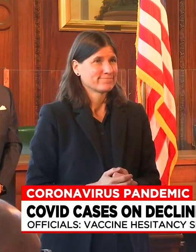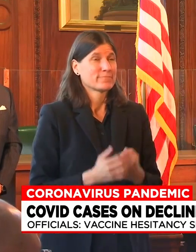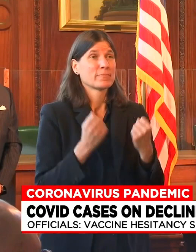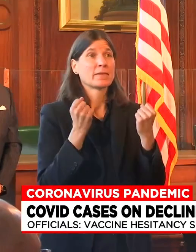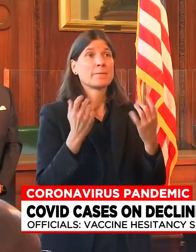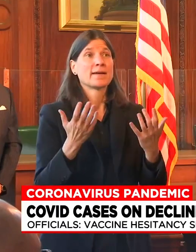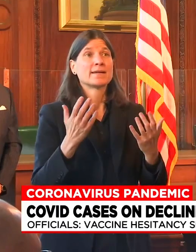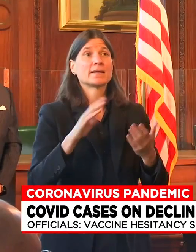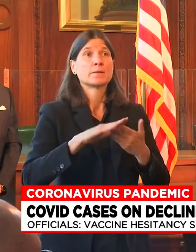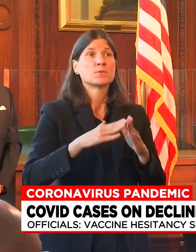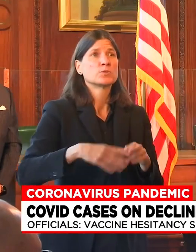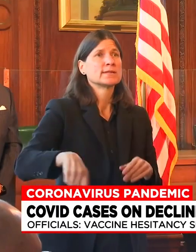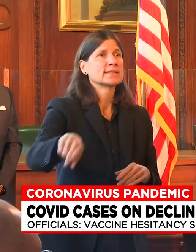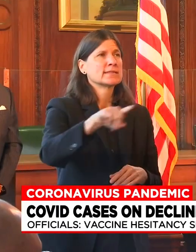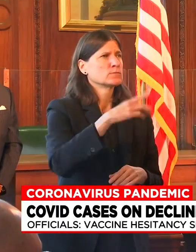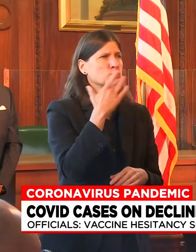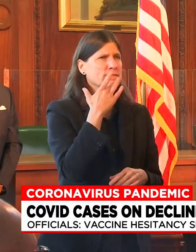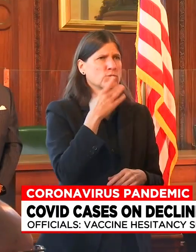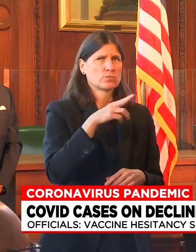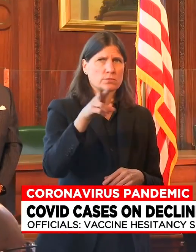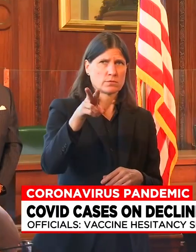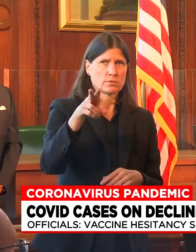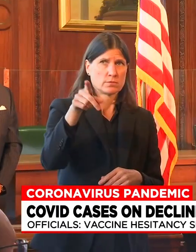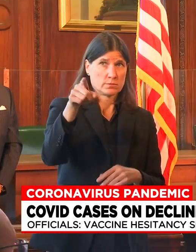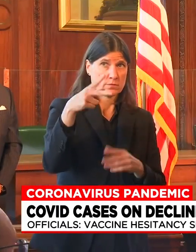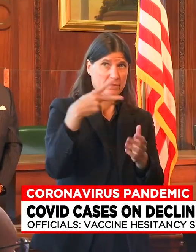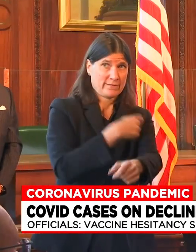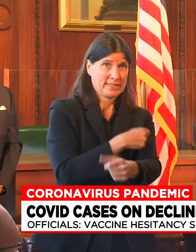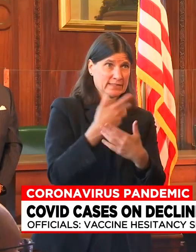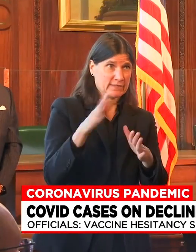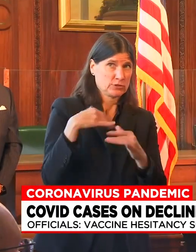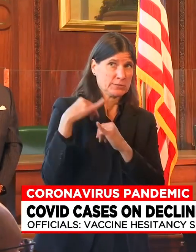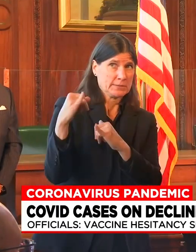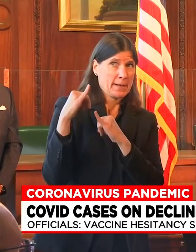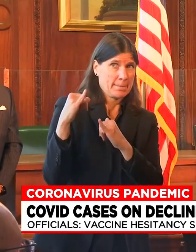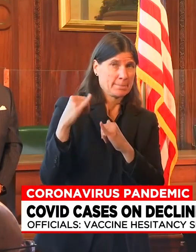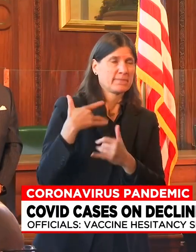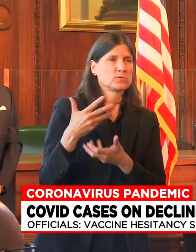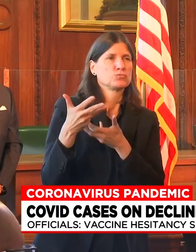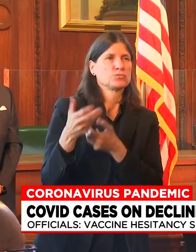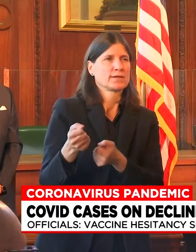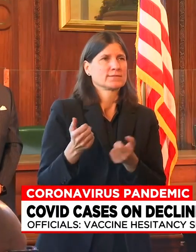well, a vaccine hesitancy campaign with diverse voices will be soon launching